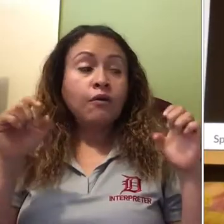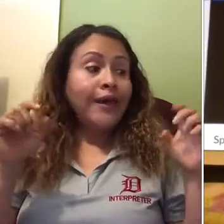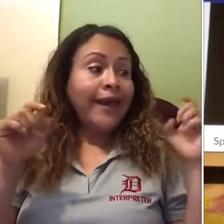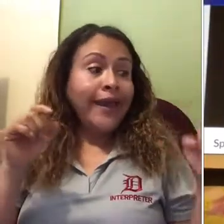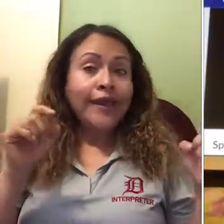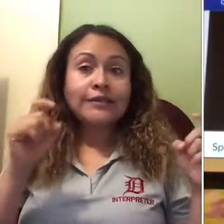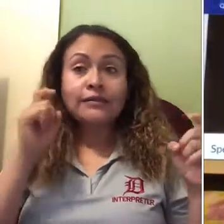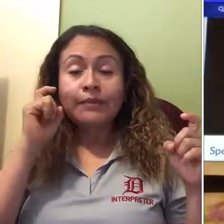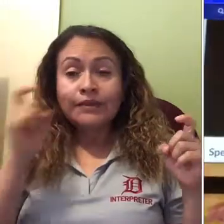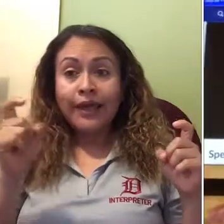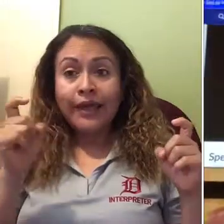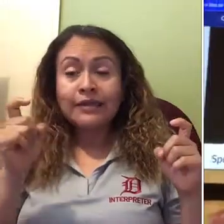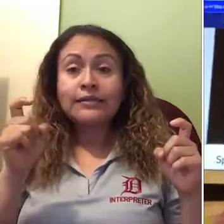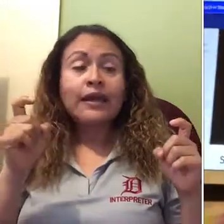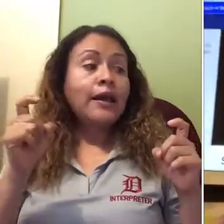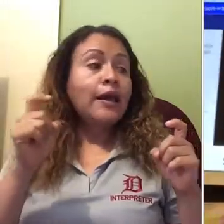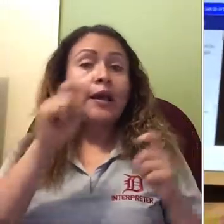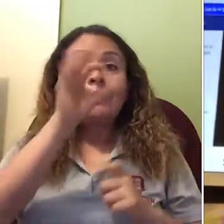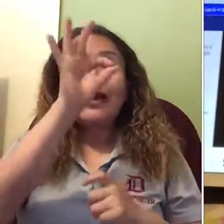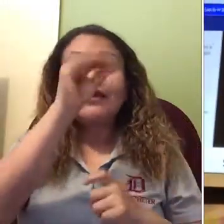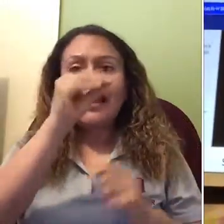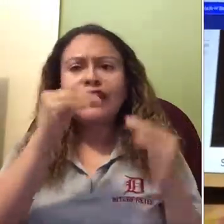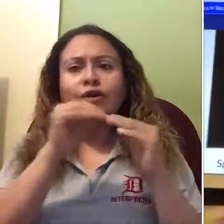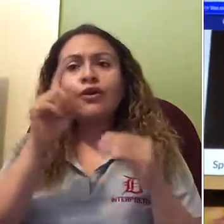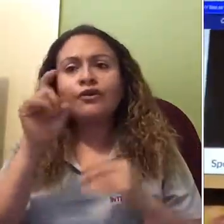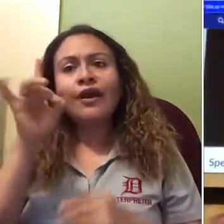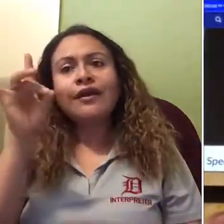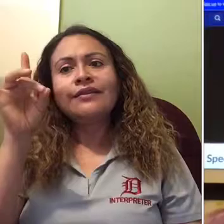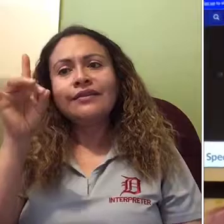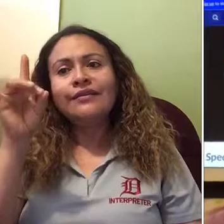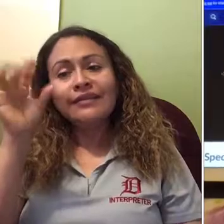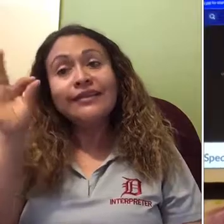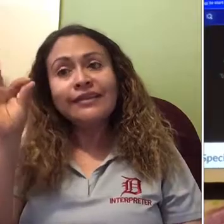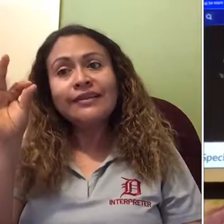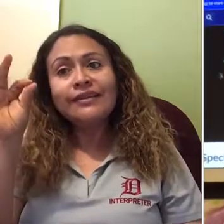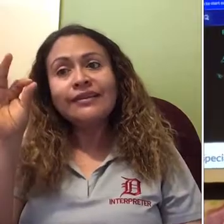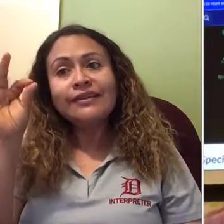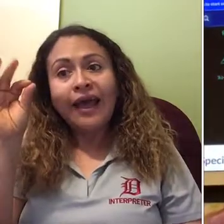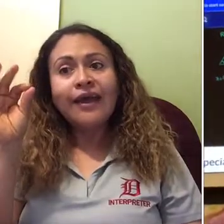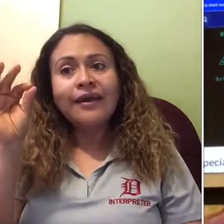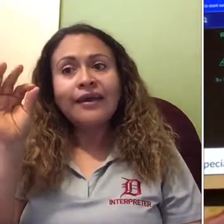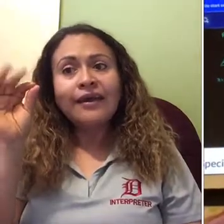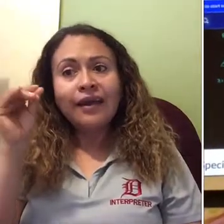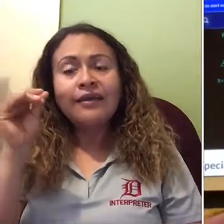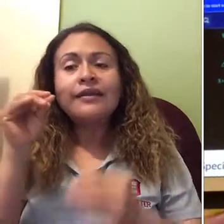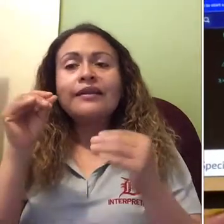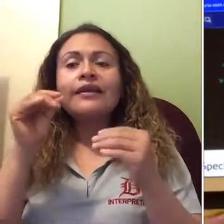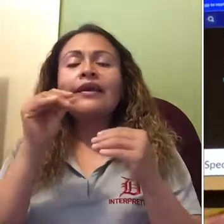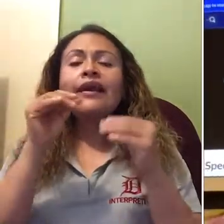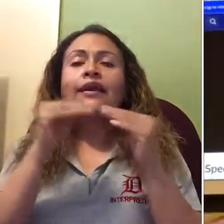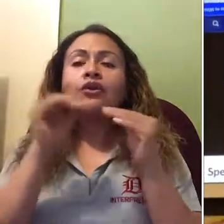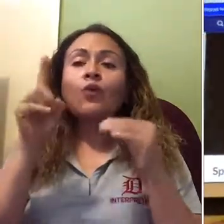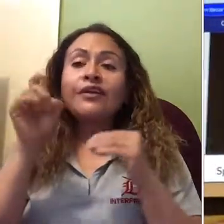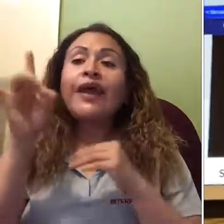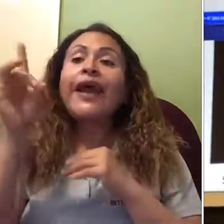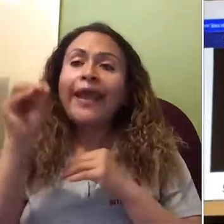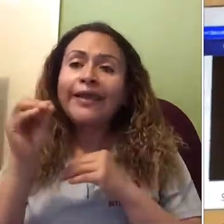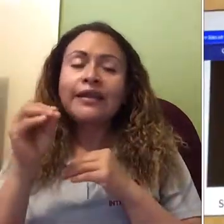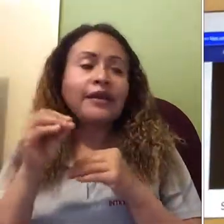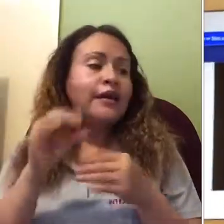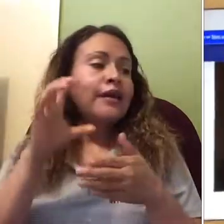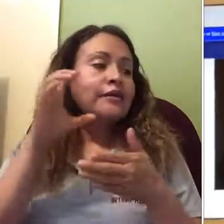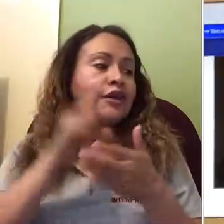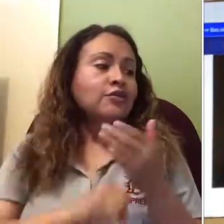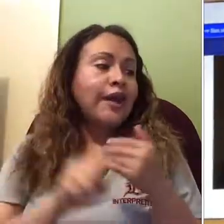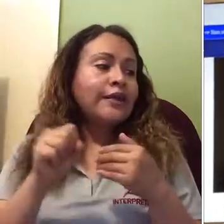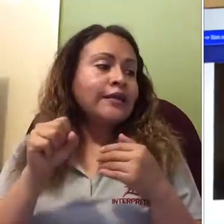plus 90 have to be equal to 180. X plus 90 need to be equal to 180. Or if we subtract 90 from